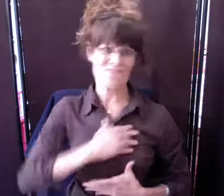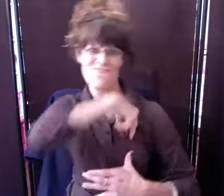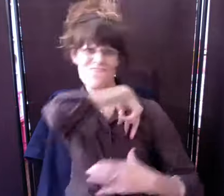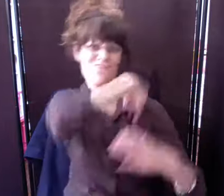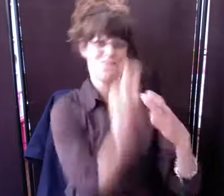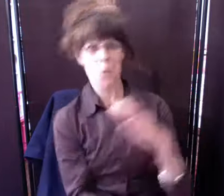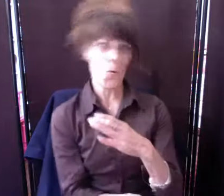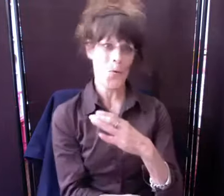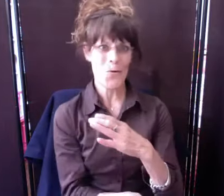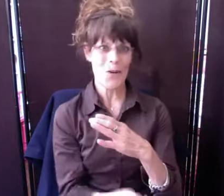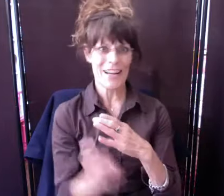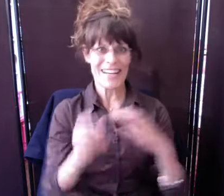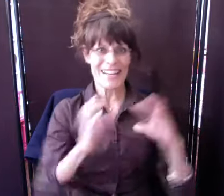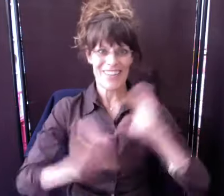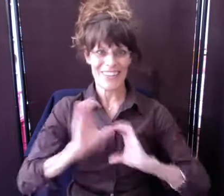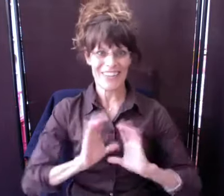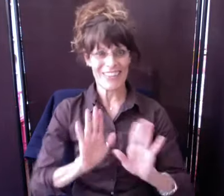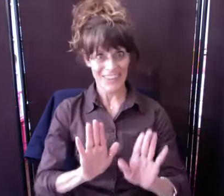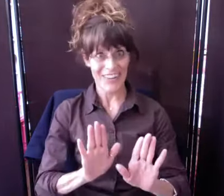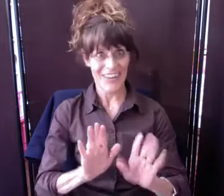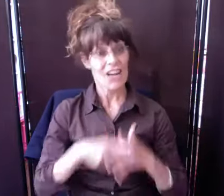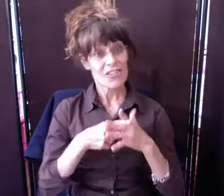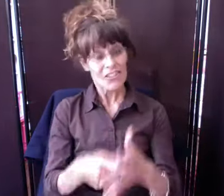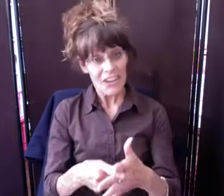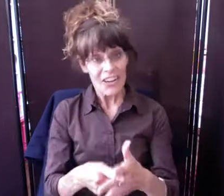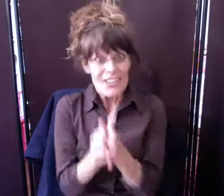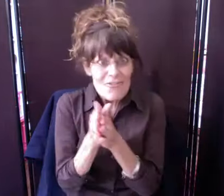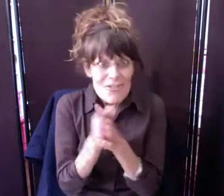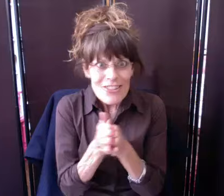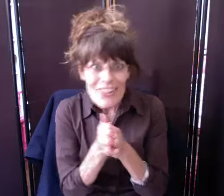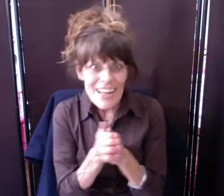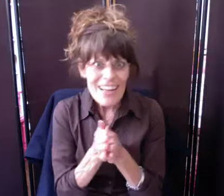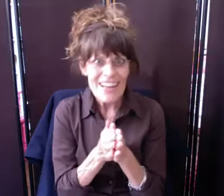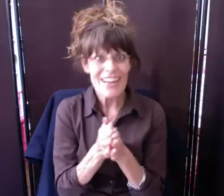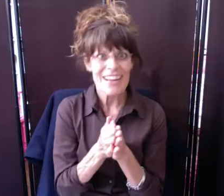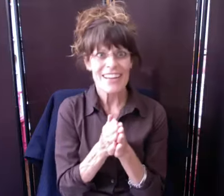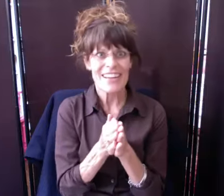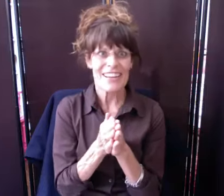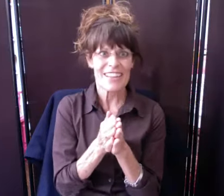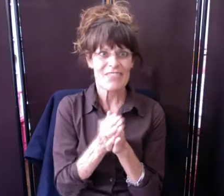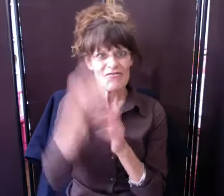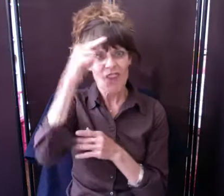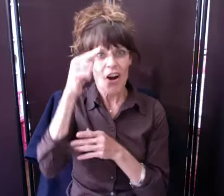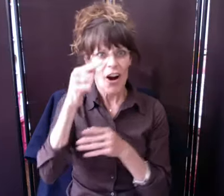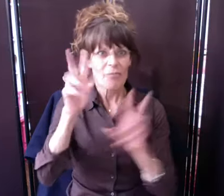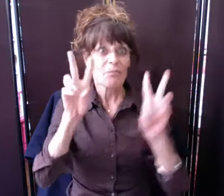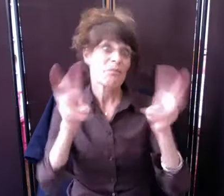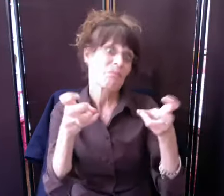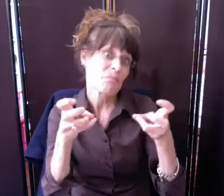chemicals. And I just started this quest for just partying is what we called it. And